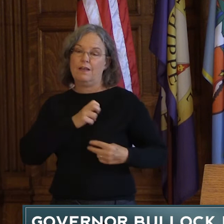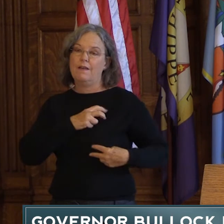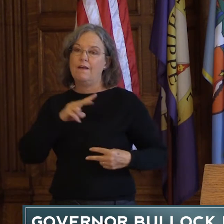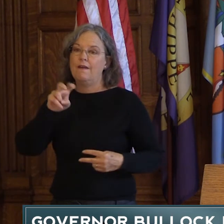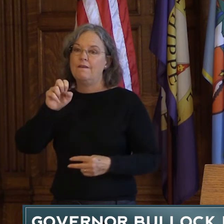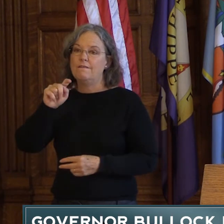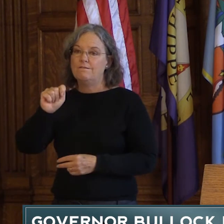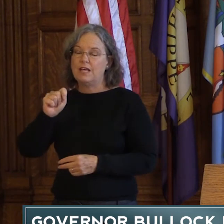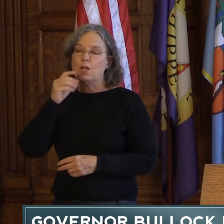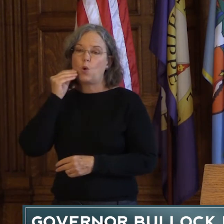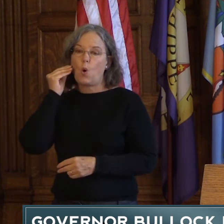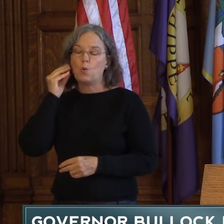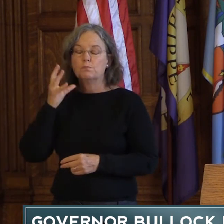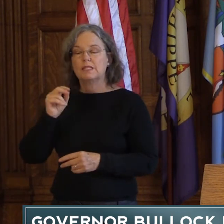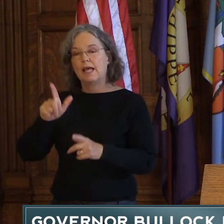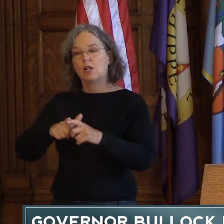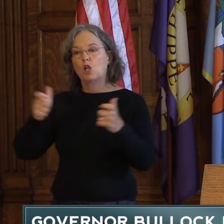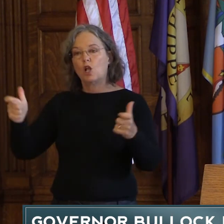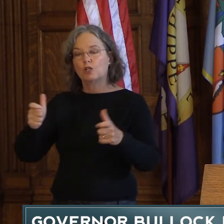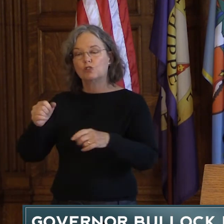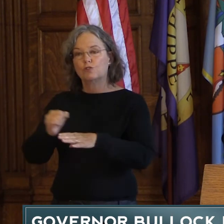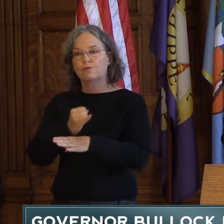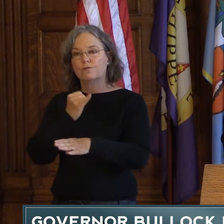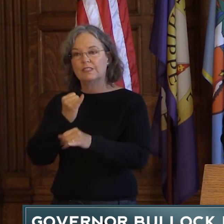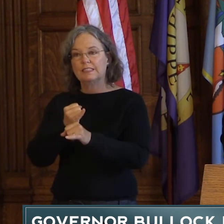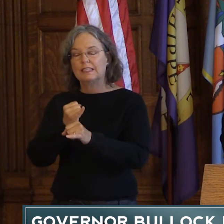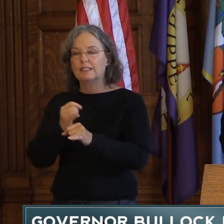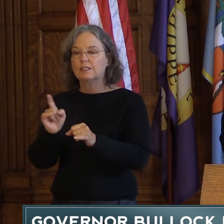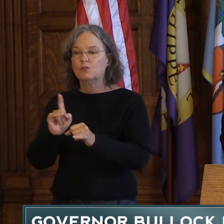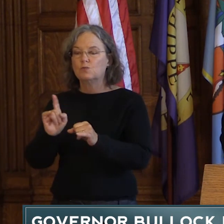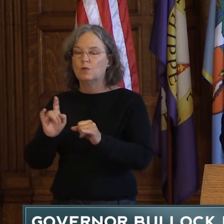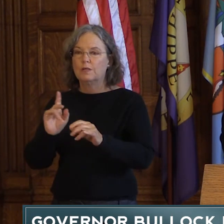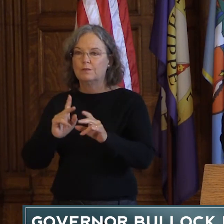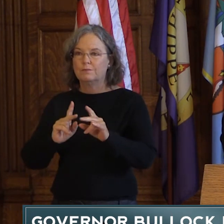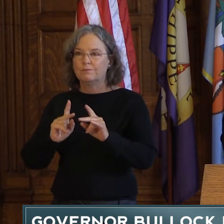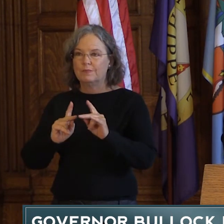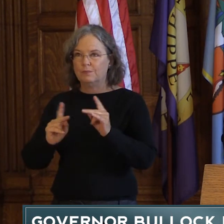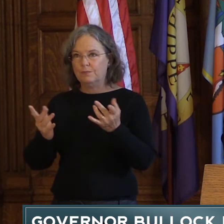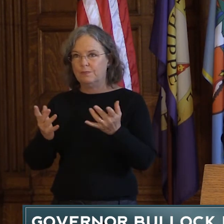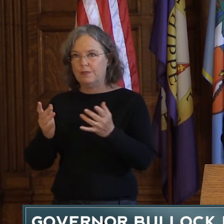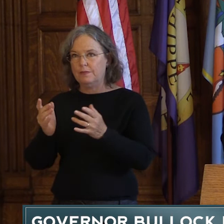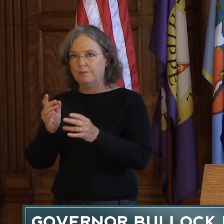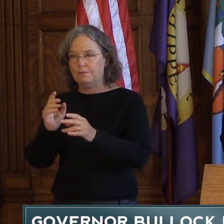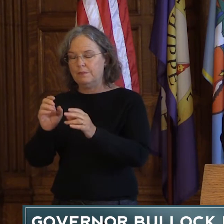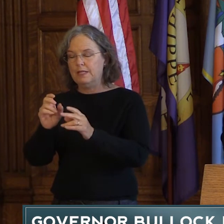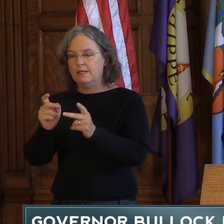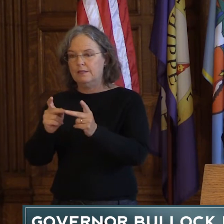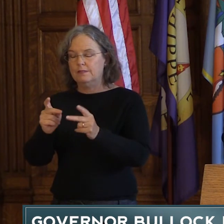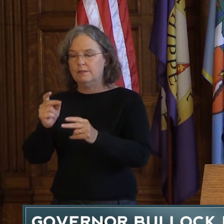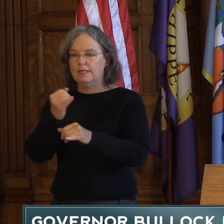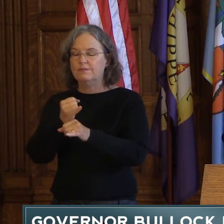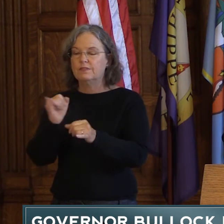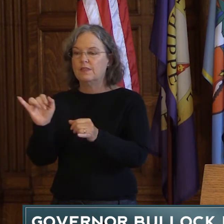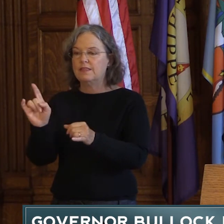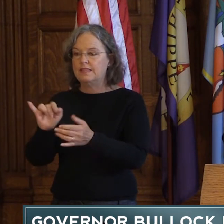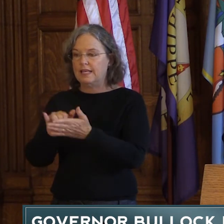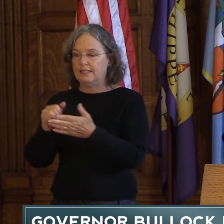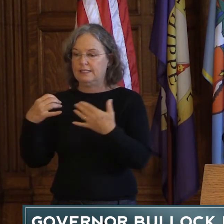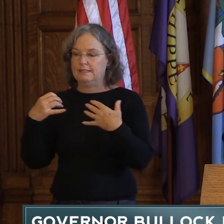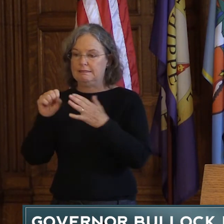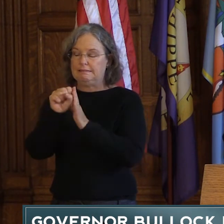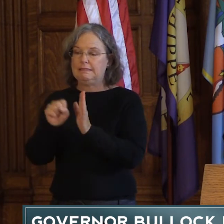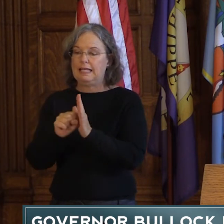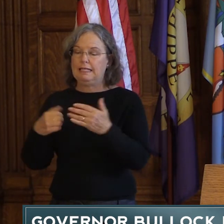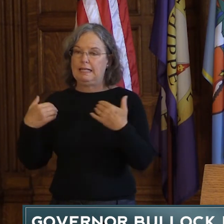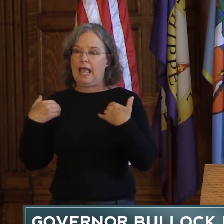larger facilities where congregate facilities that the state has oversight, additional testing in places like